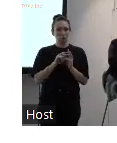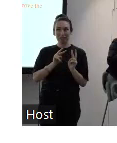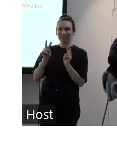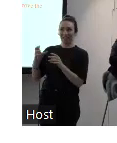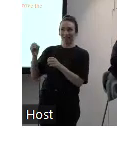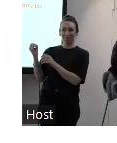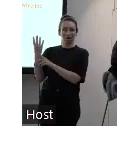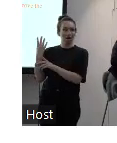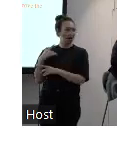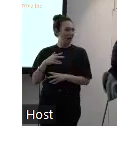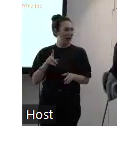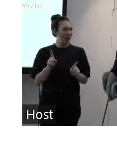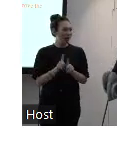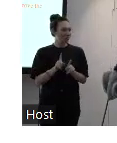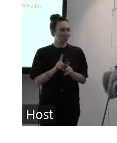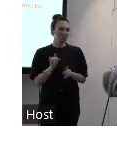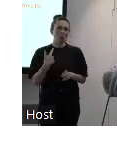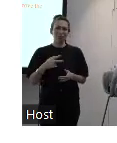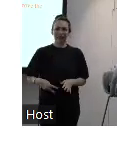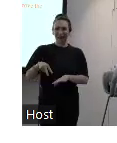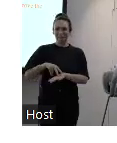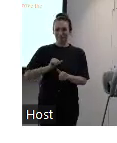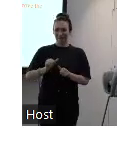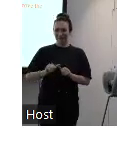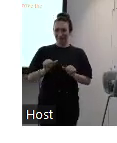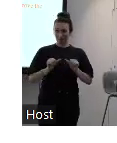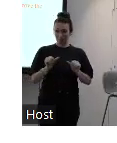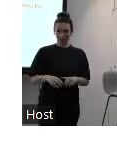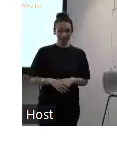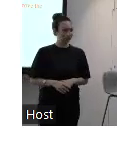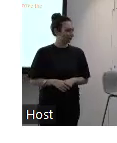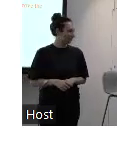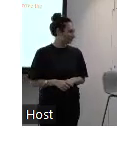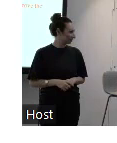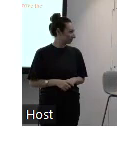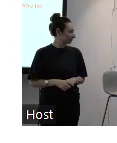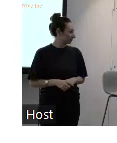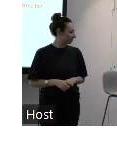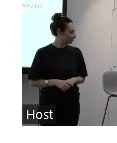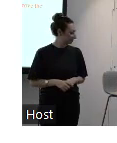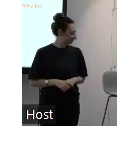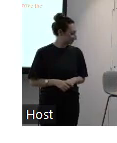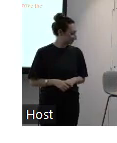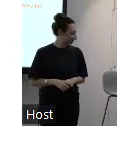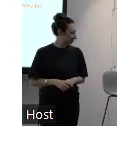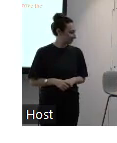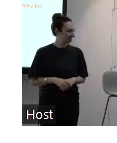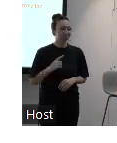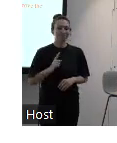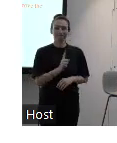slides. I might actually stand up if that's all right, Olivia. So it's all good. All good? Yeah, all good. Just get